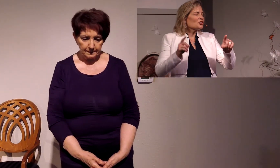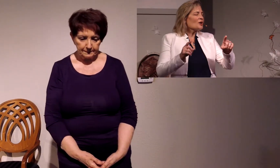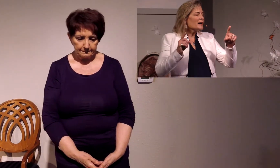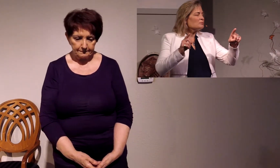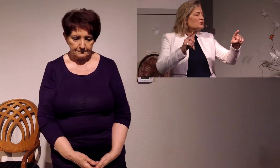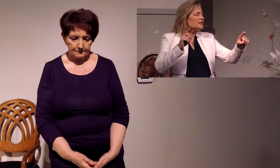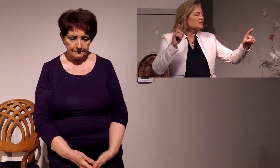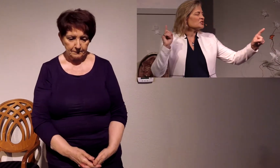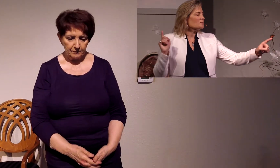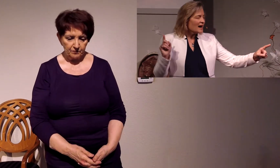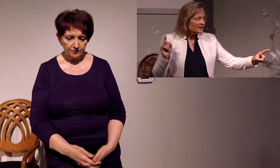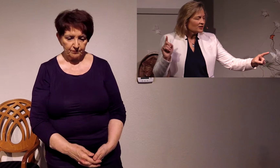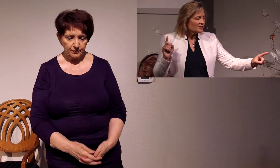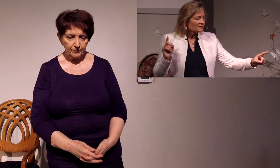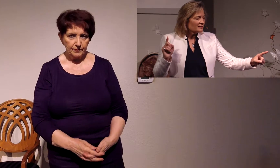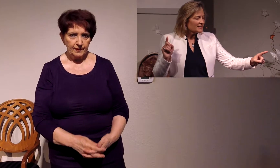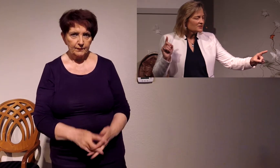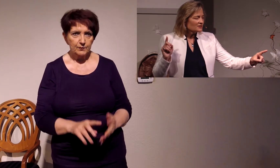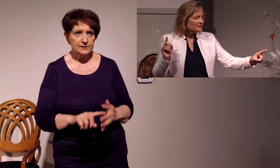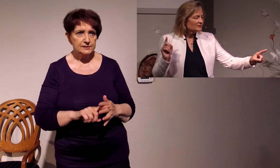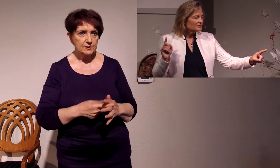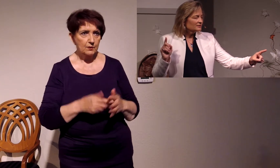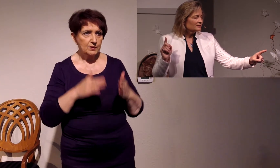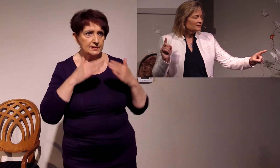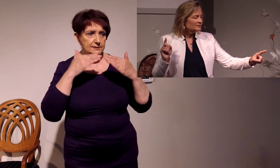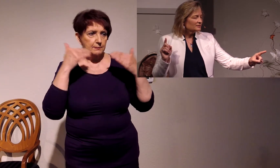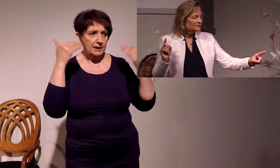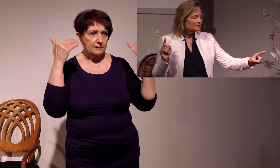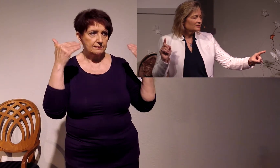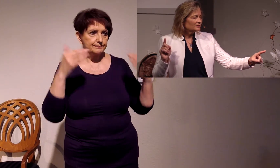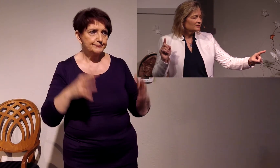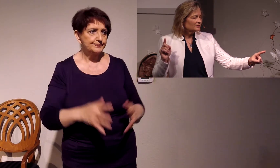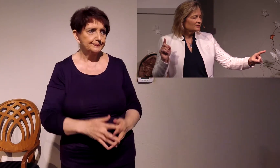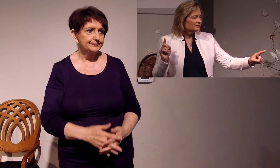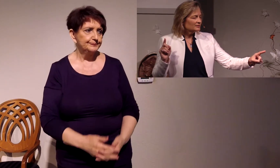We start by putting a smile on our face.